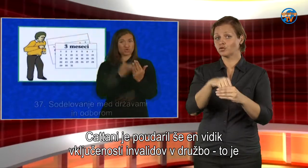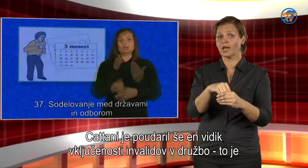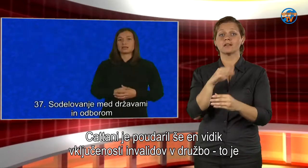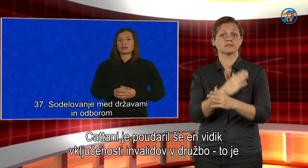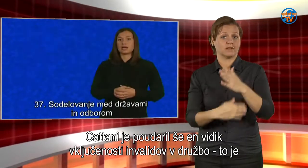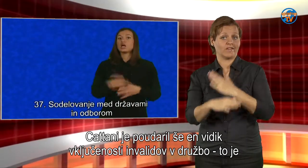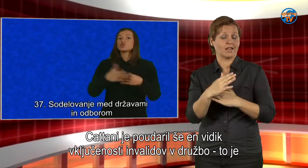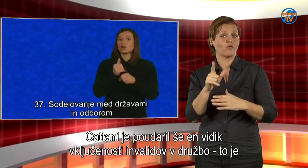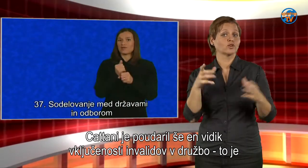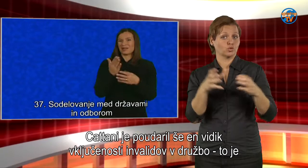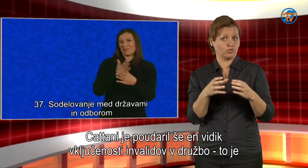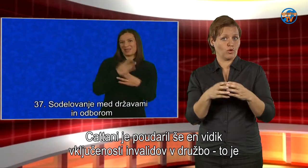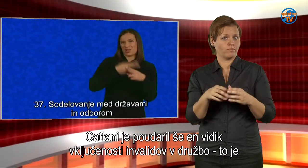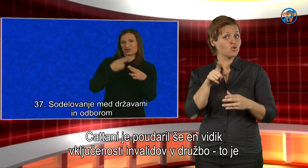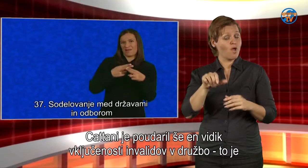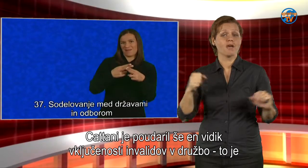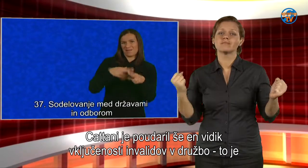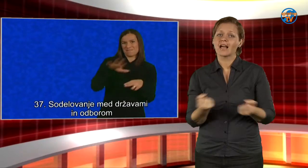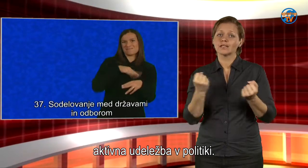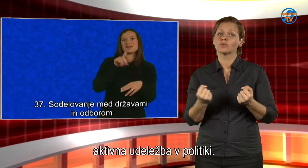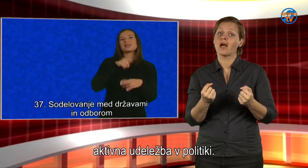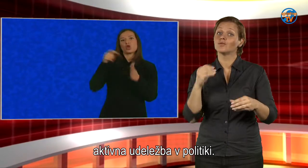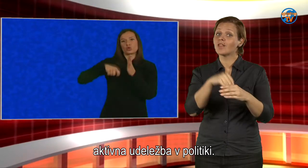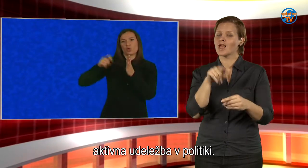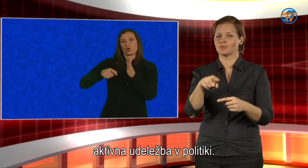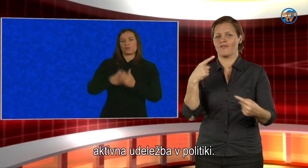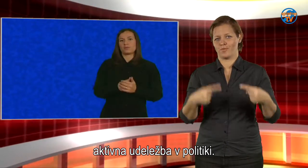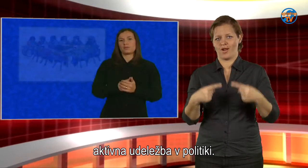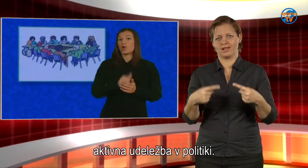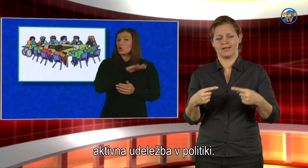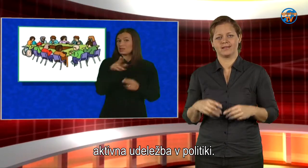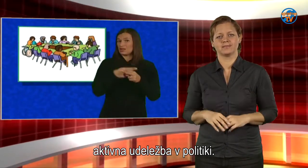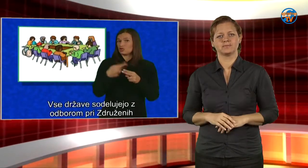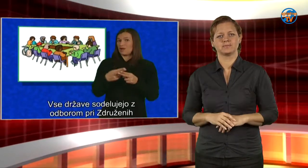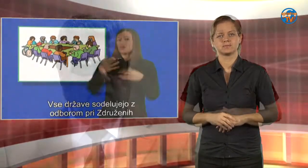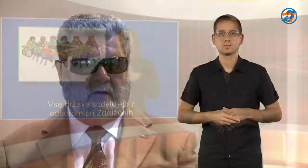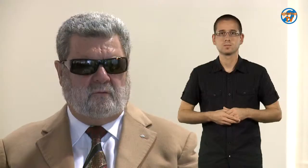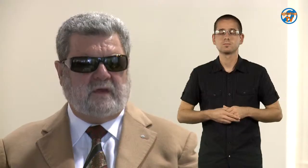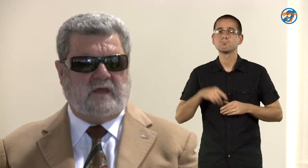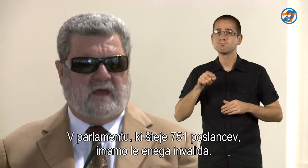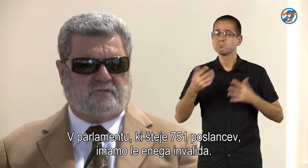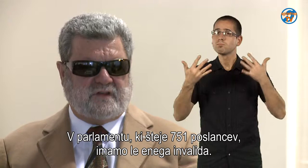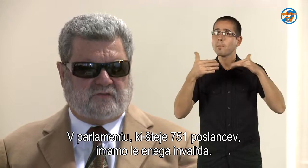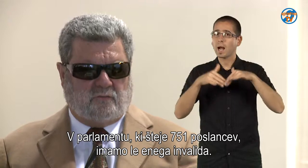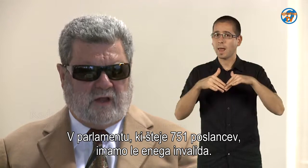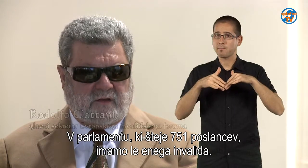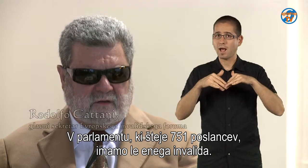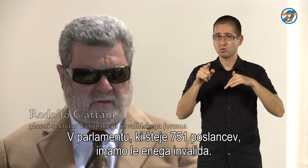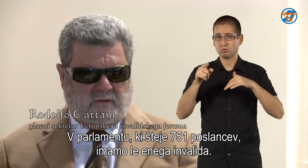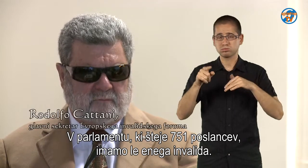vključenosti invalidov v družbo, to je aktivna udeležba v politiki. We have just one